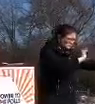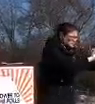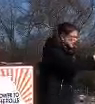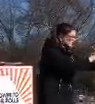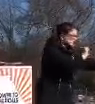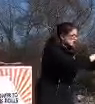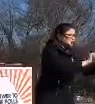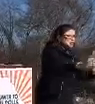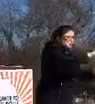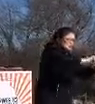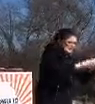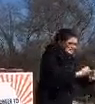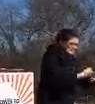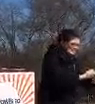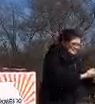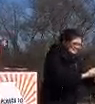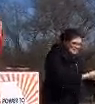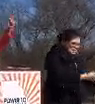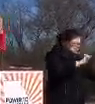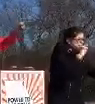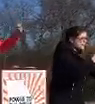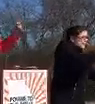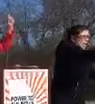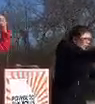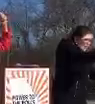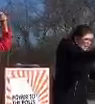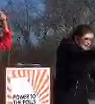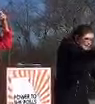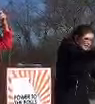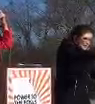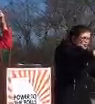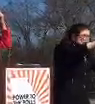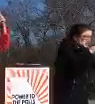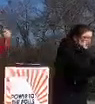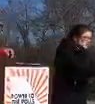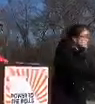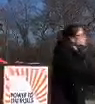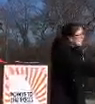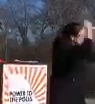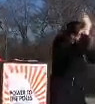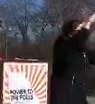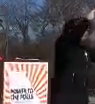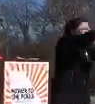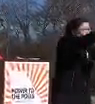dare everyone you've ever met to go register and vote.